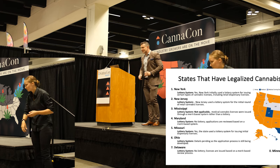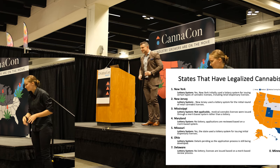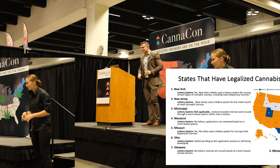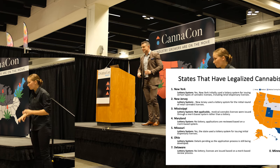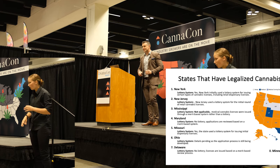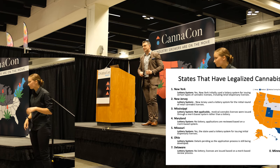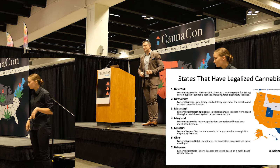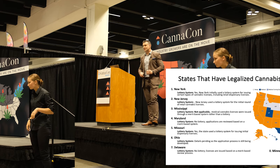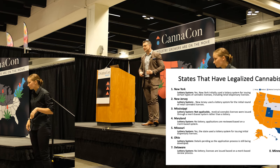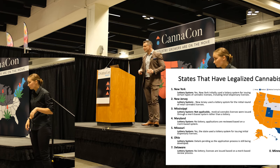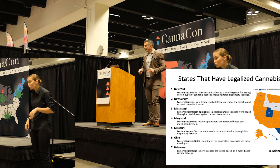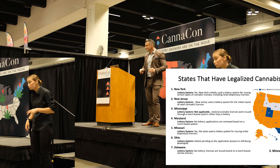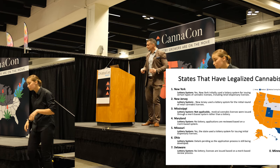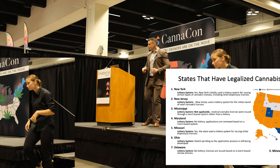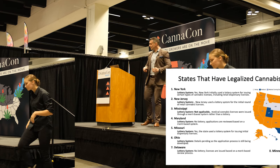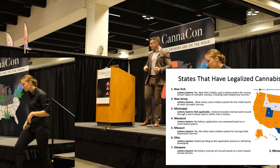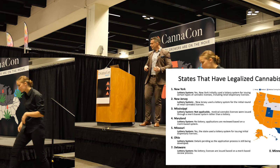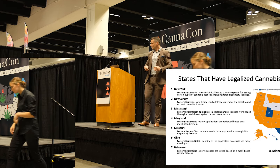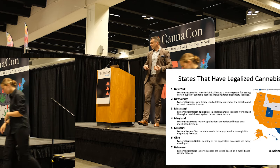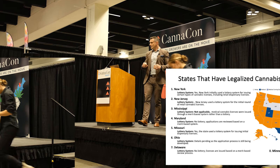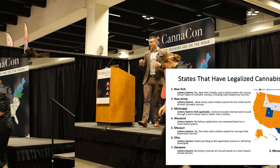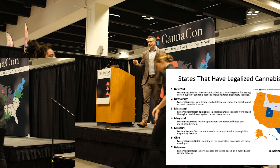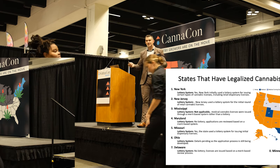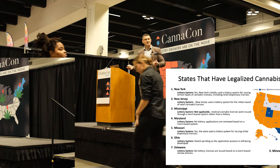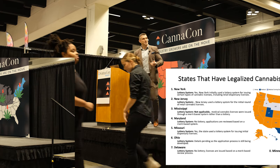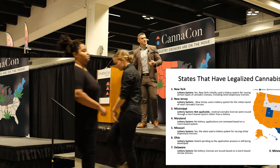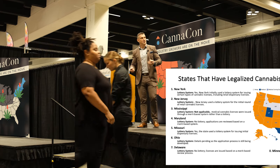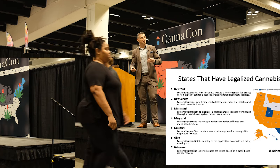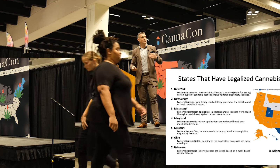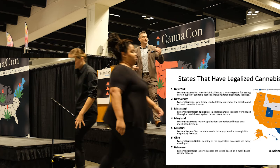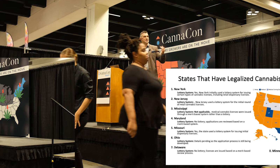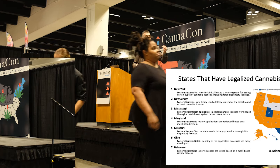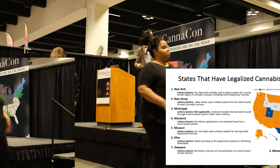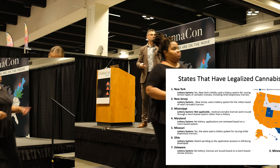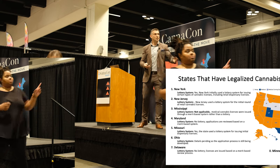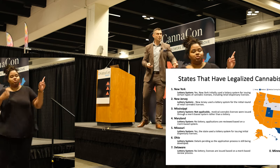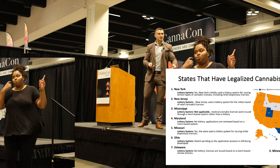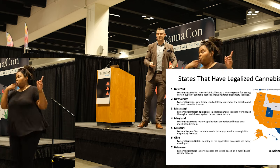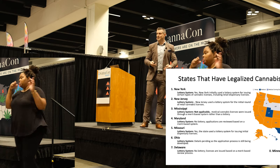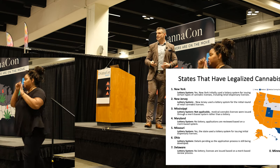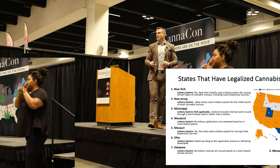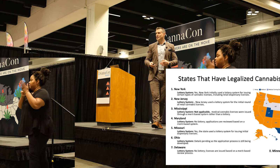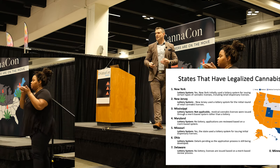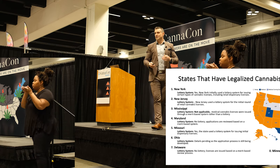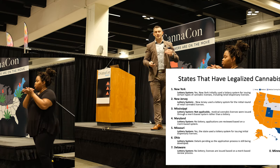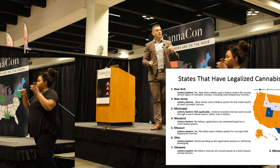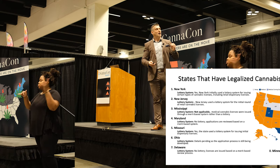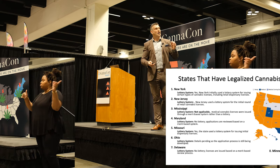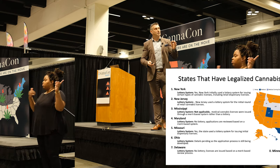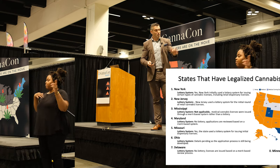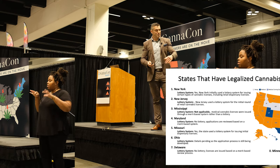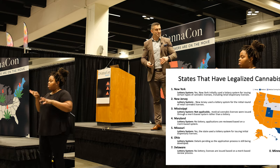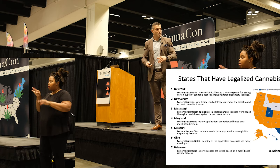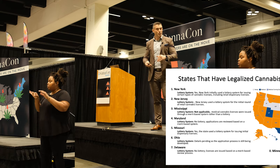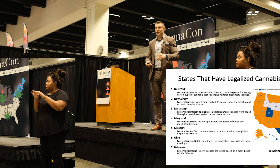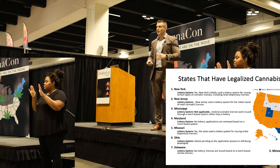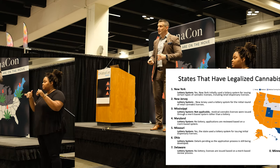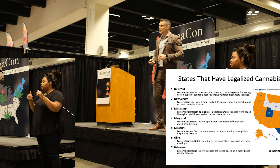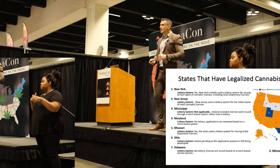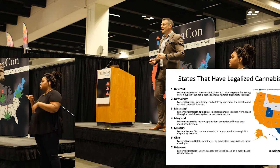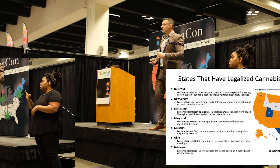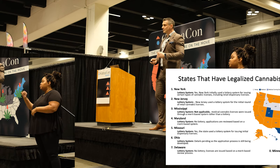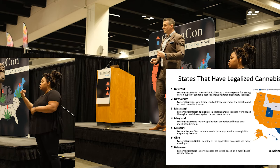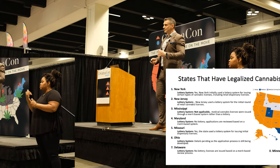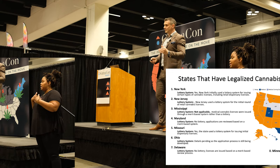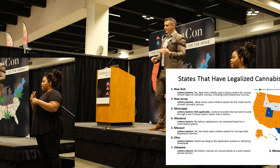Recent states that have legalized with lottery systems include places like New York. New Jersey's got a rolling